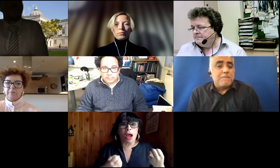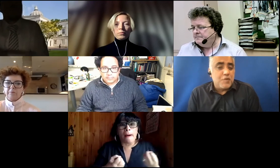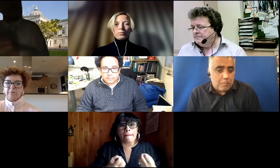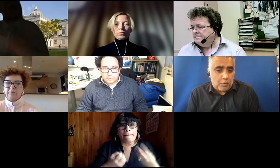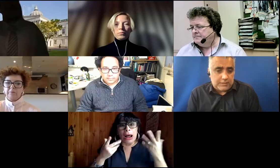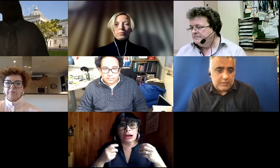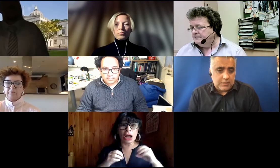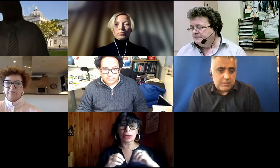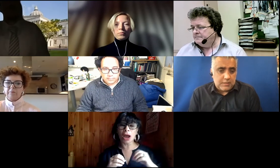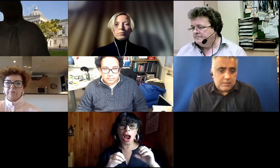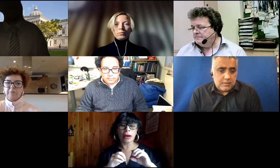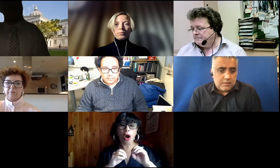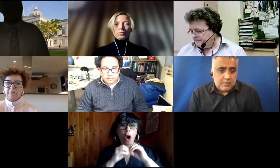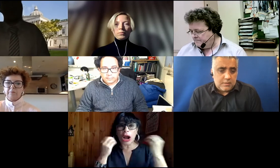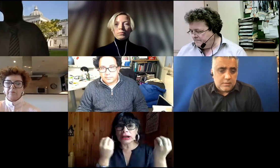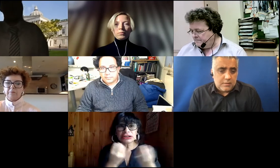it has a very autism viewpoint.